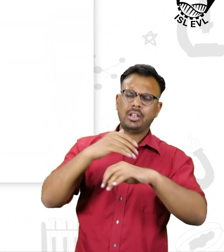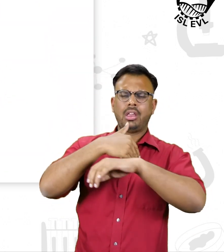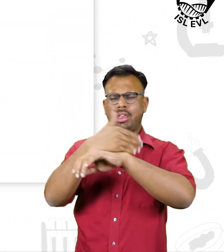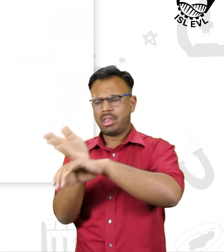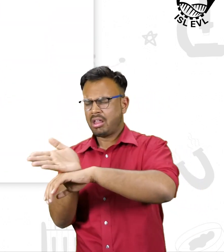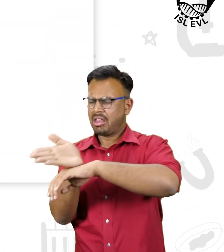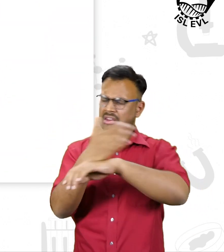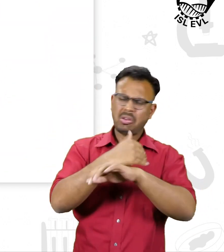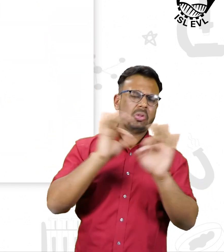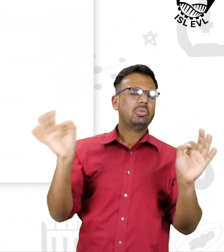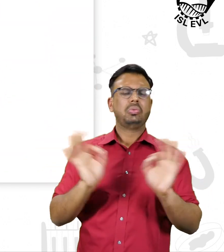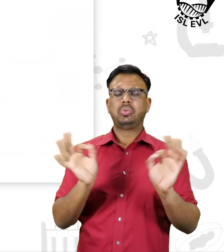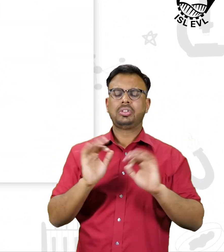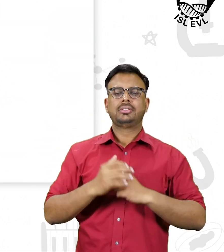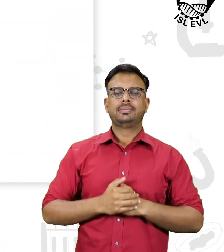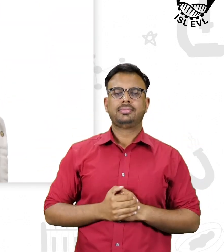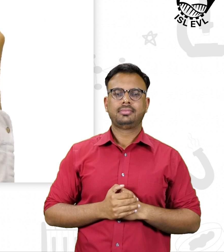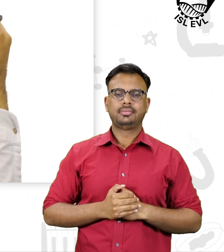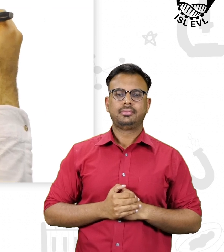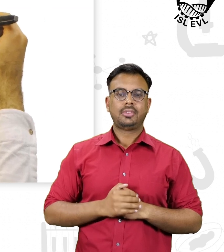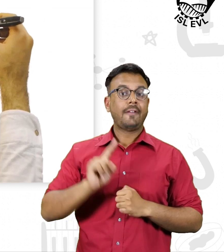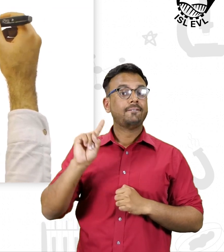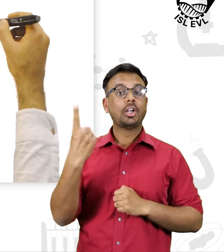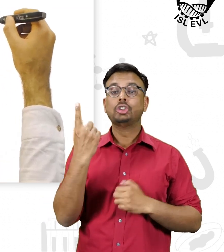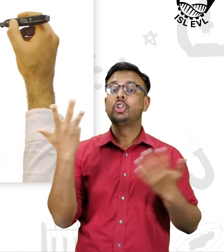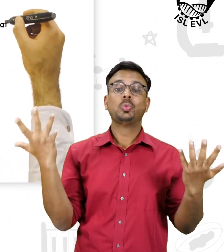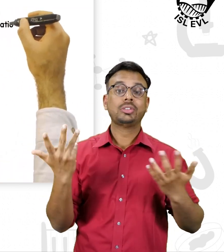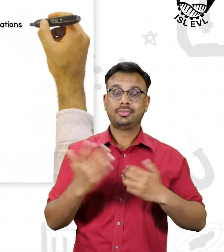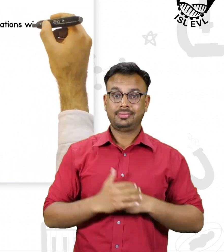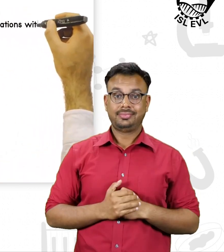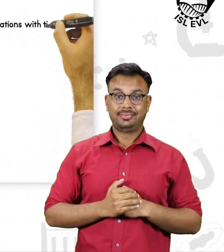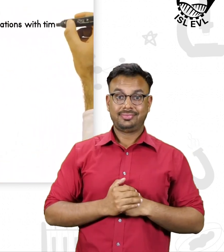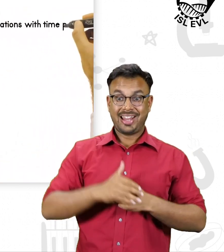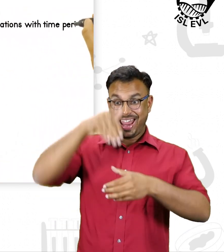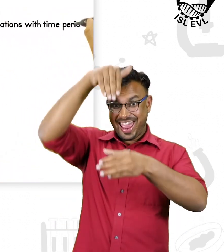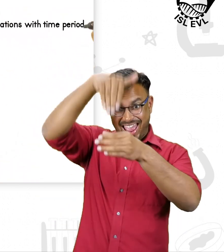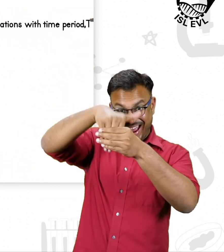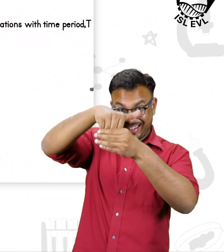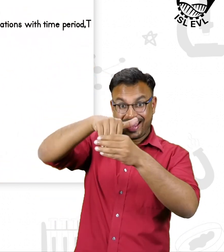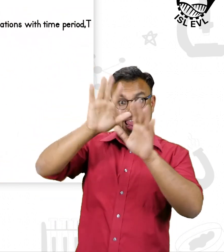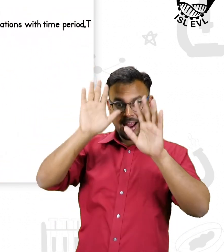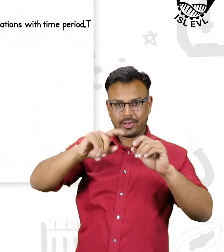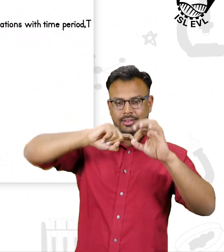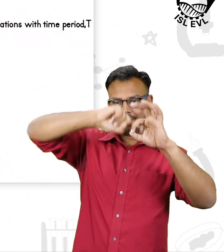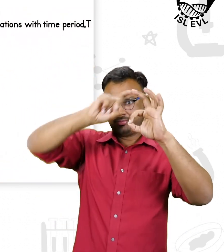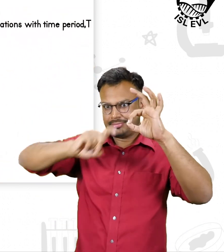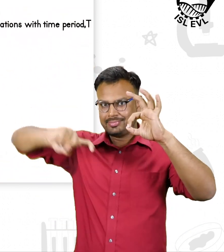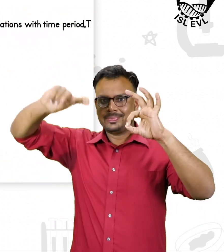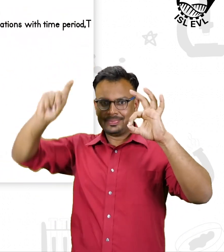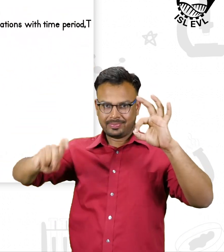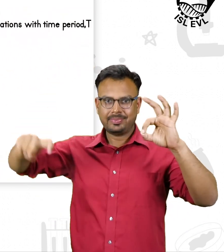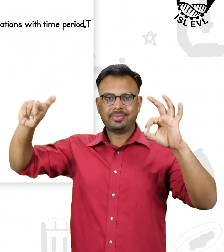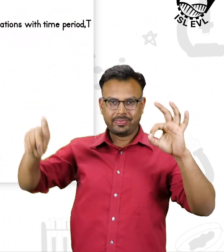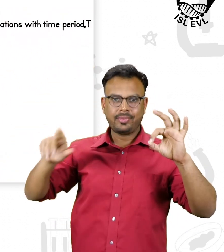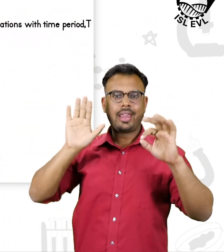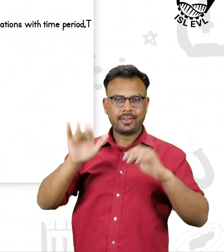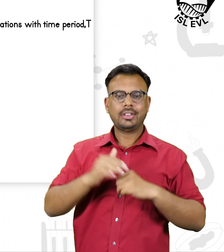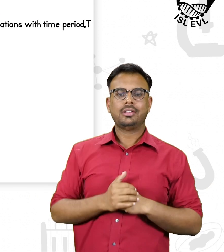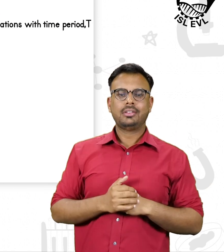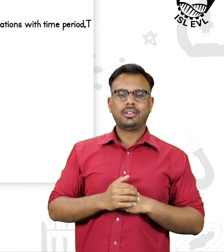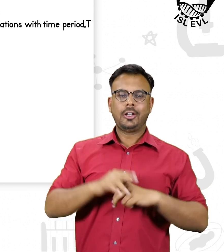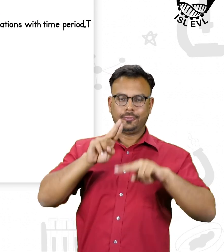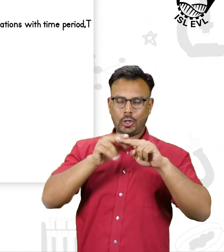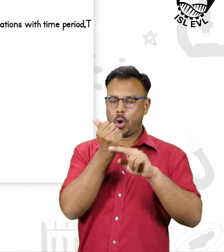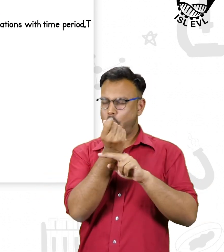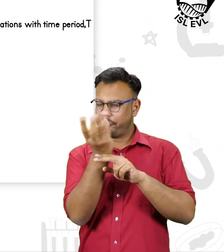Oscillator. Oscillator is the heart of a clock. It generates constant, periodic oscillations with time period t. Examples